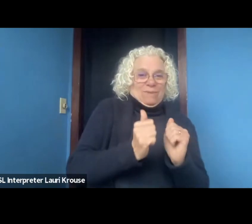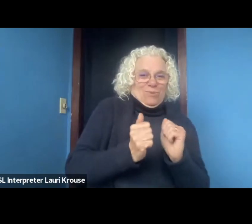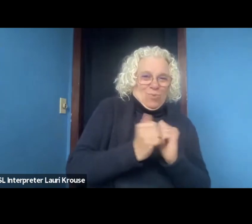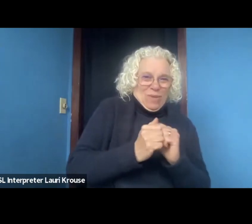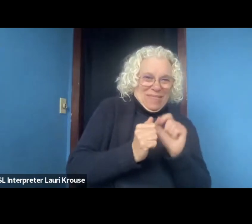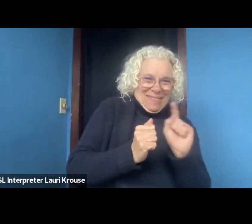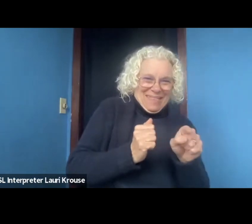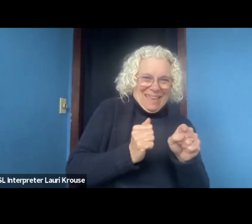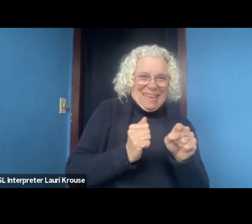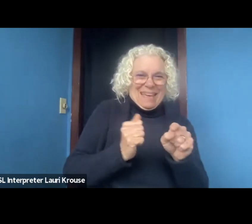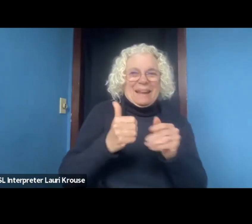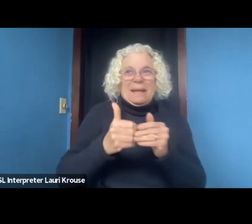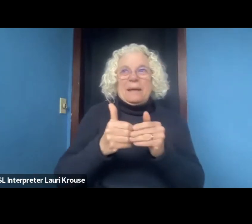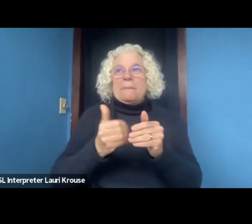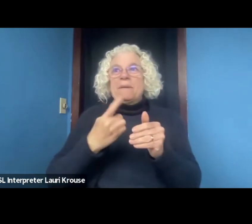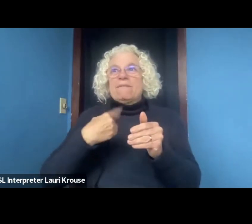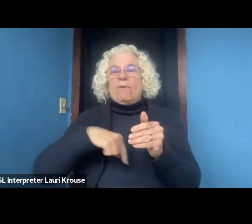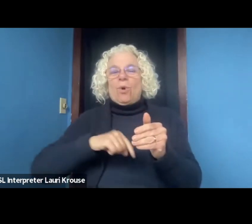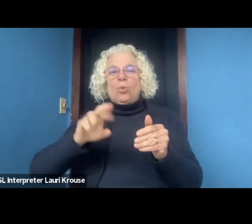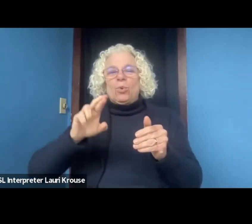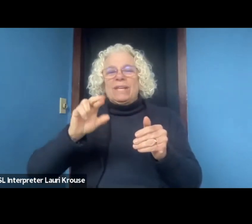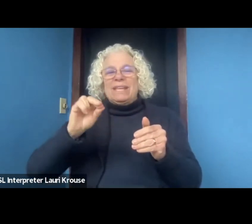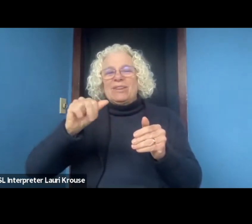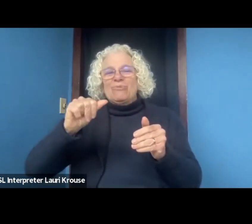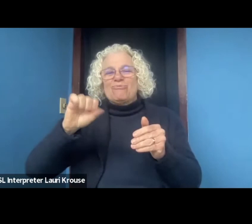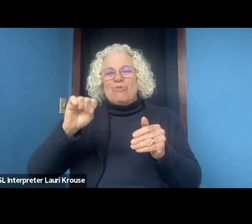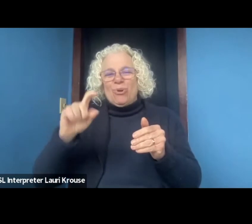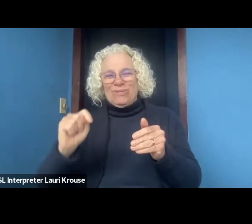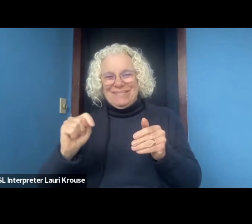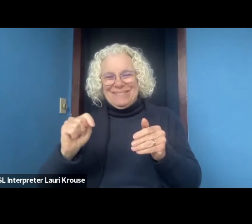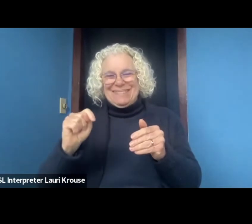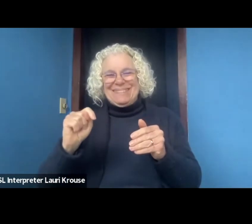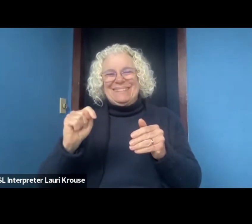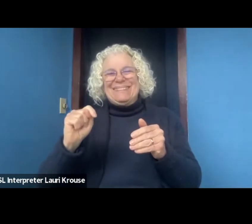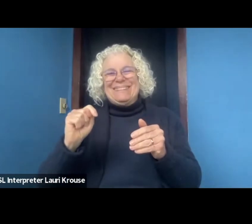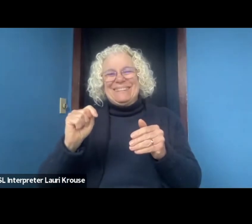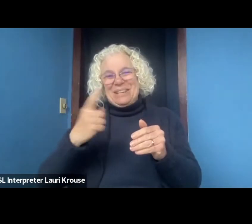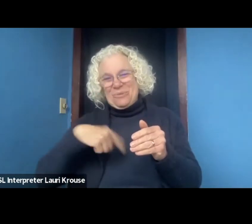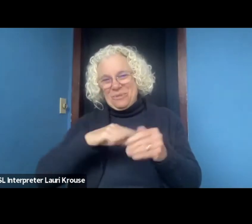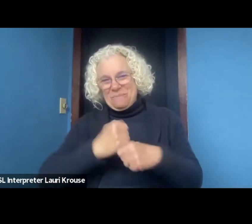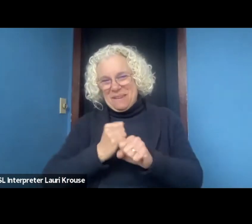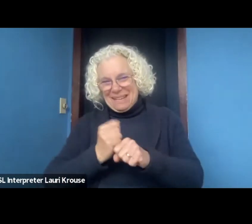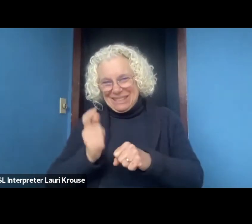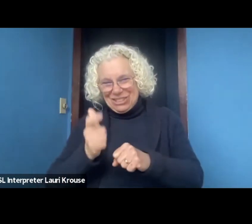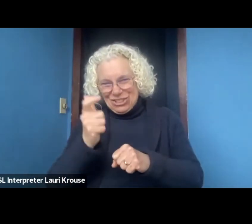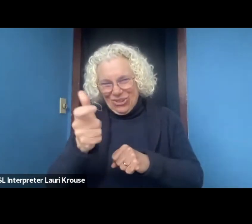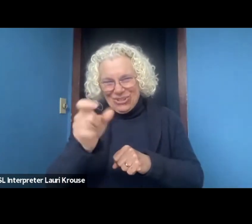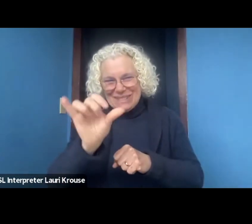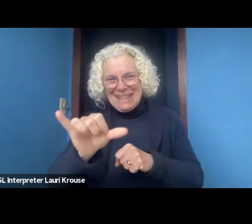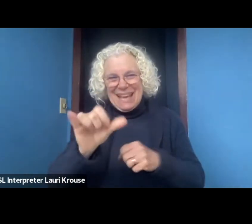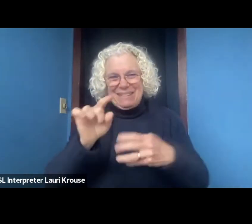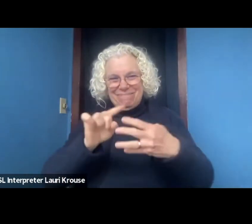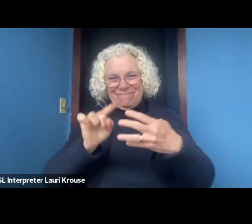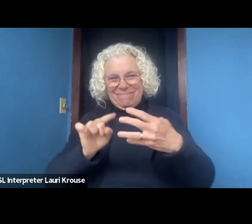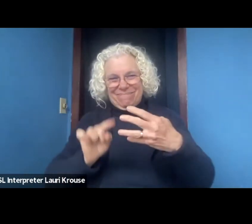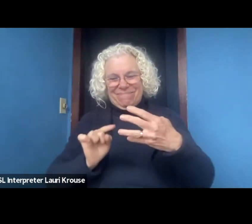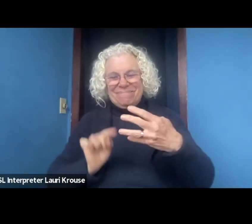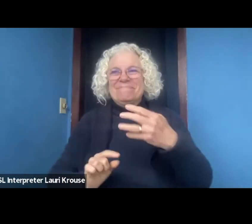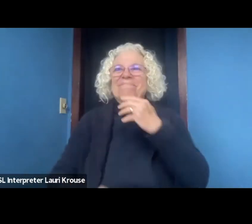Before we roast. There's now, the thing is, that's good. That is true.